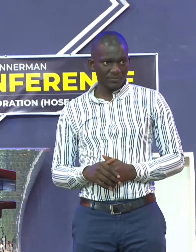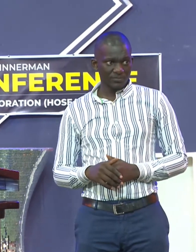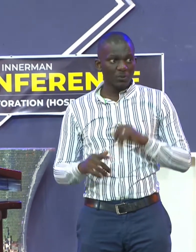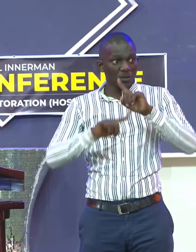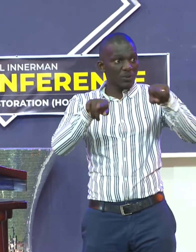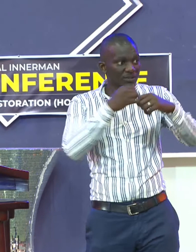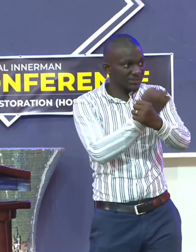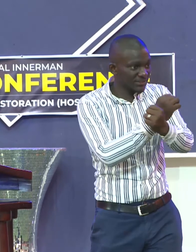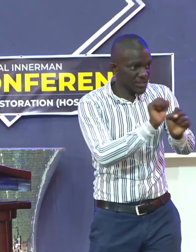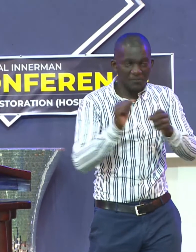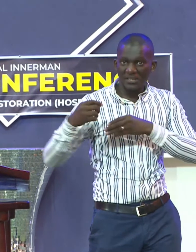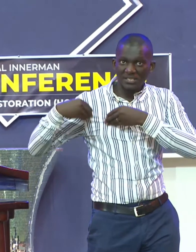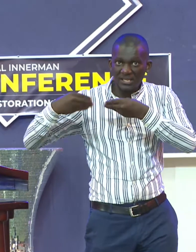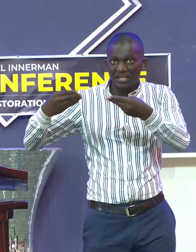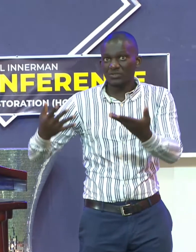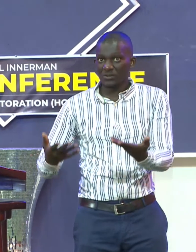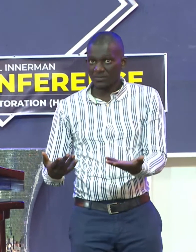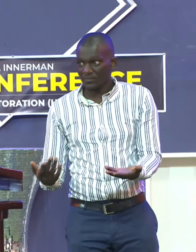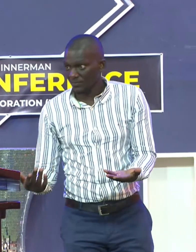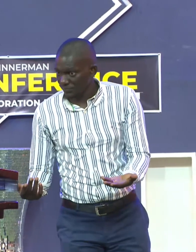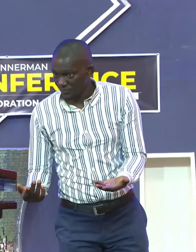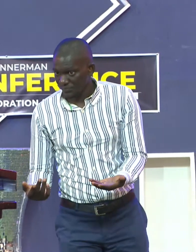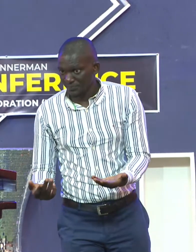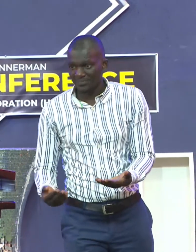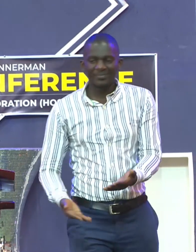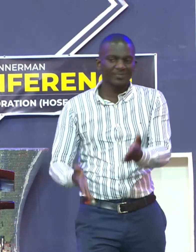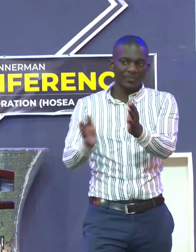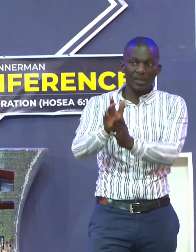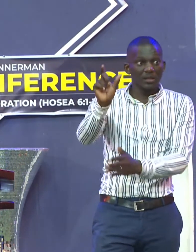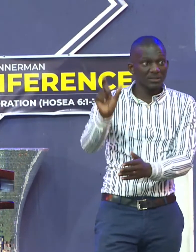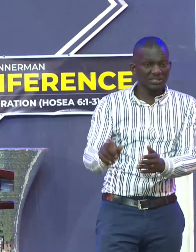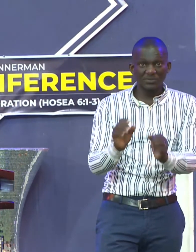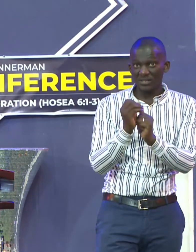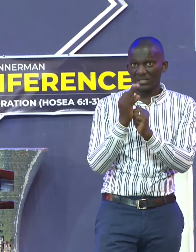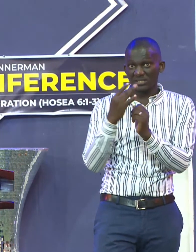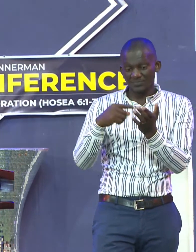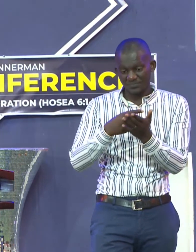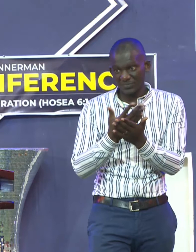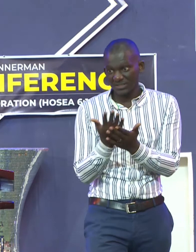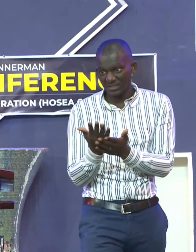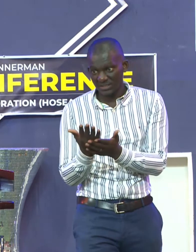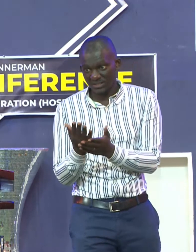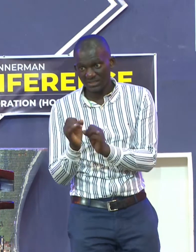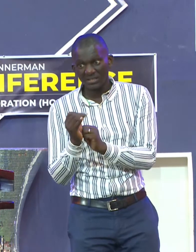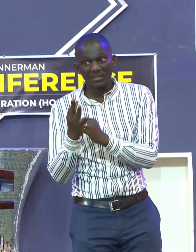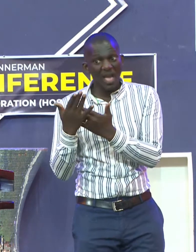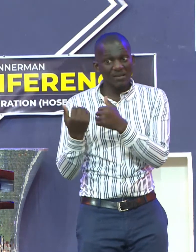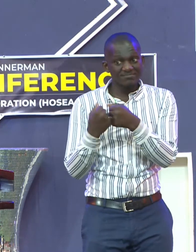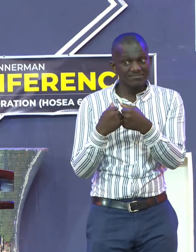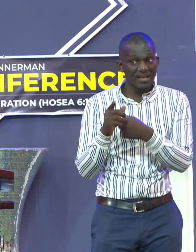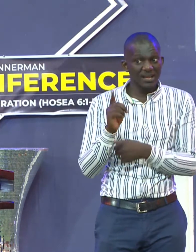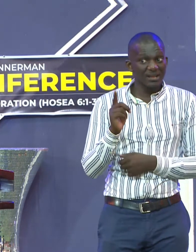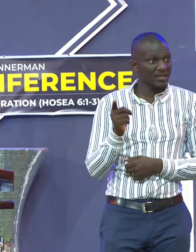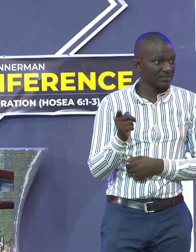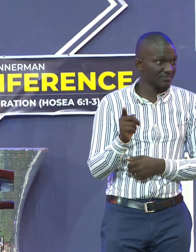kutaasa omulembe. We will save a generation. Sura y'ekkumi n'essatu. In chapter 13, we wali okusoomoozebwa, is where a